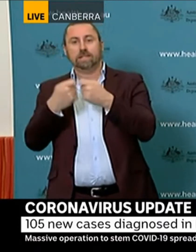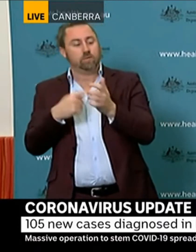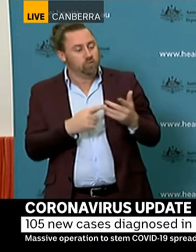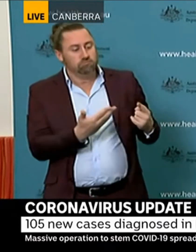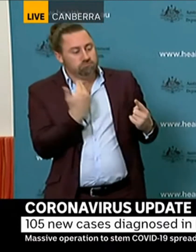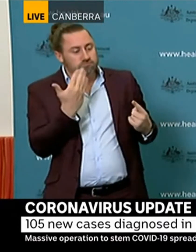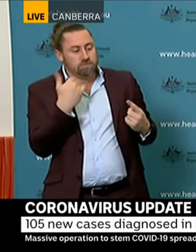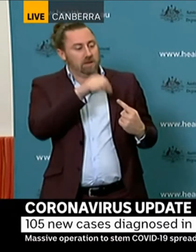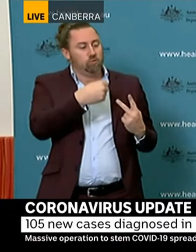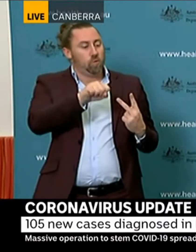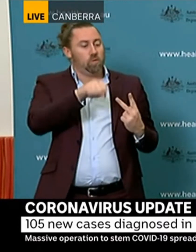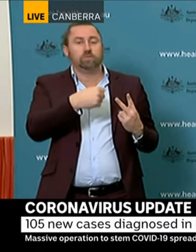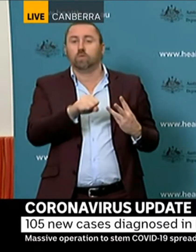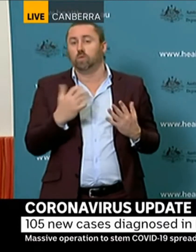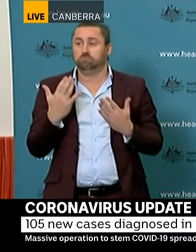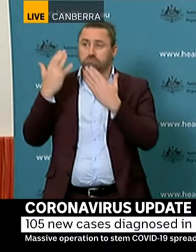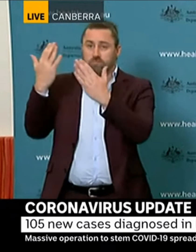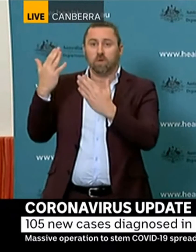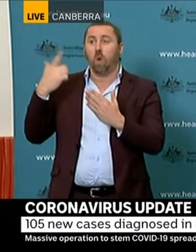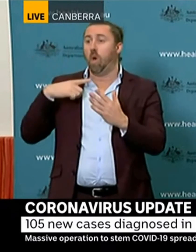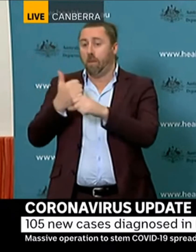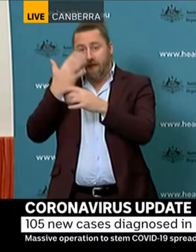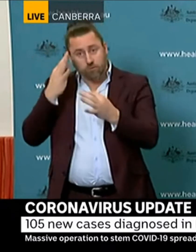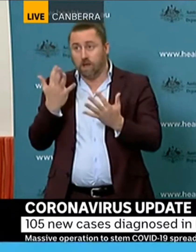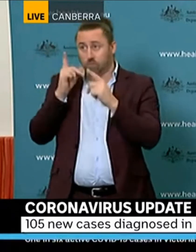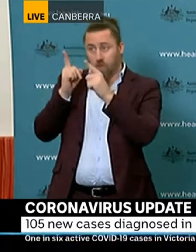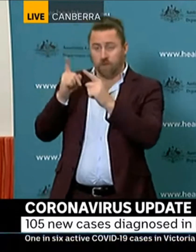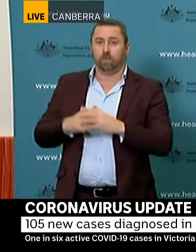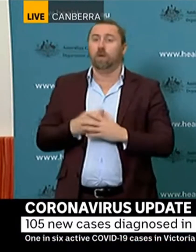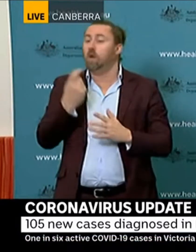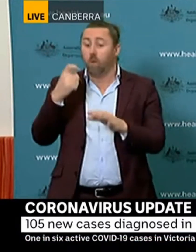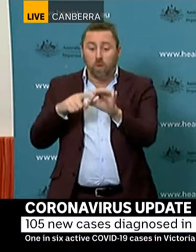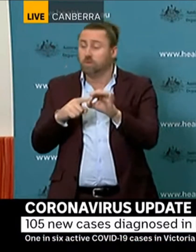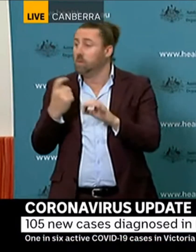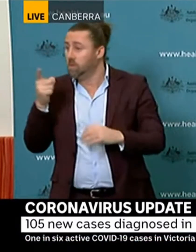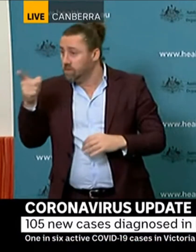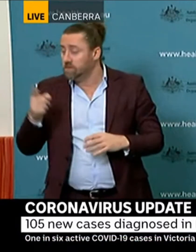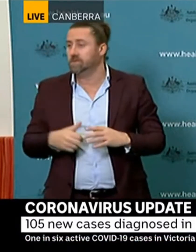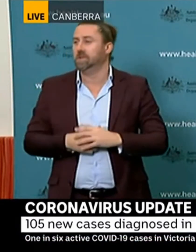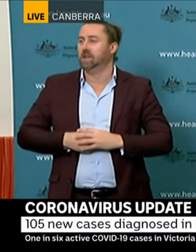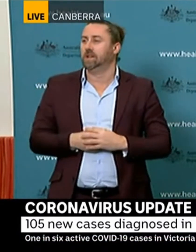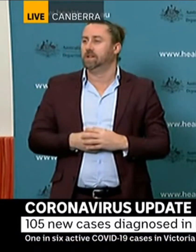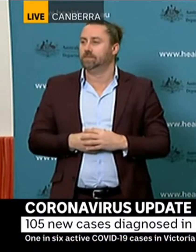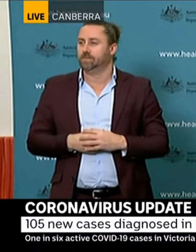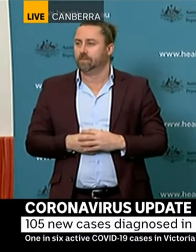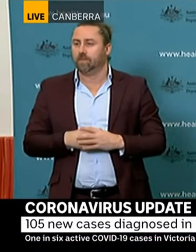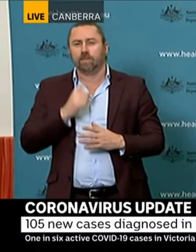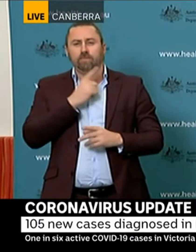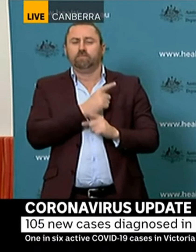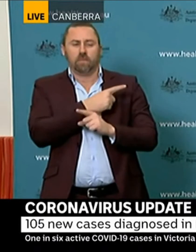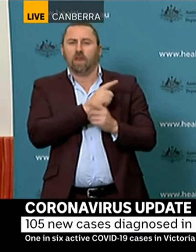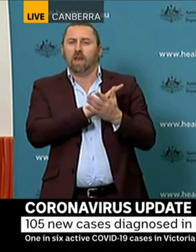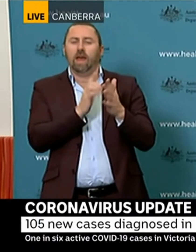her staff to defend those actions. Can I just one more question? Yeah, just on the movement modelling that